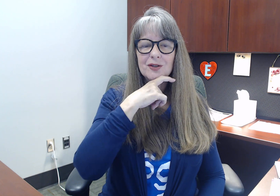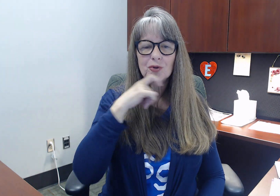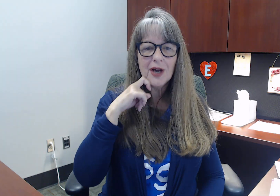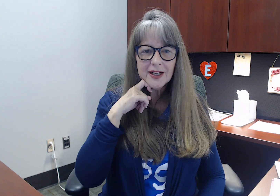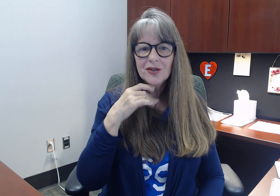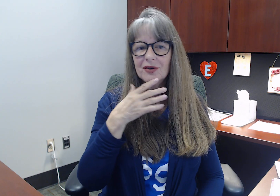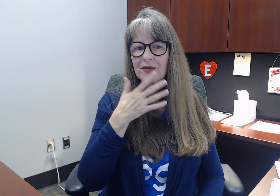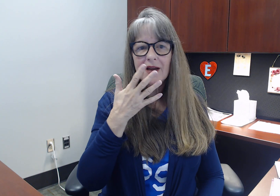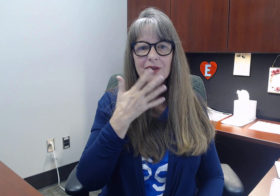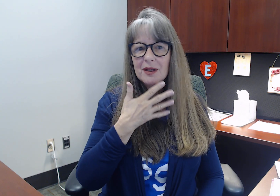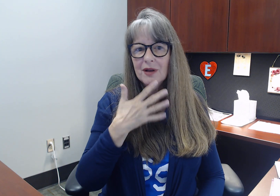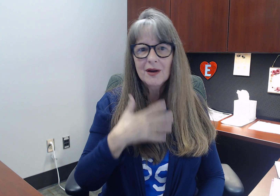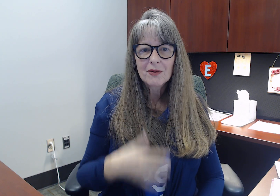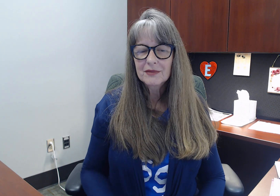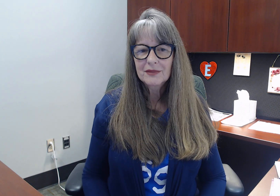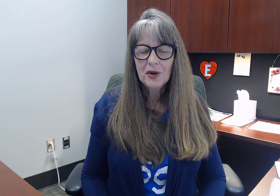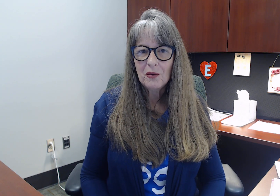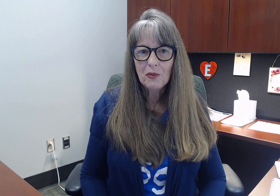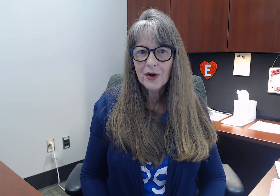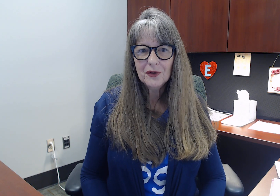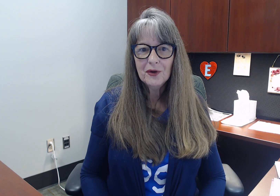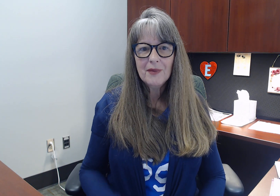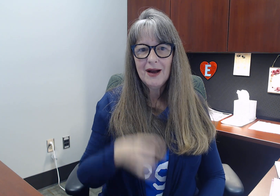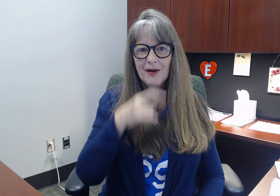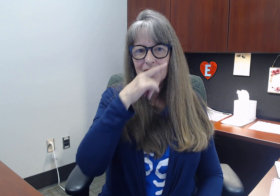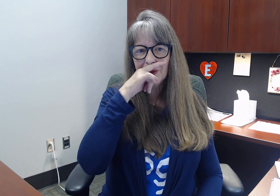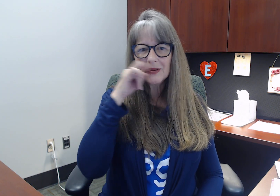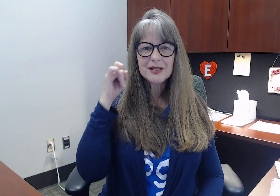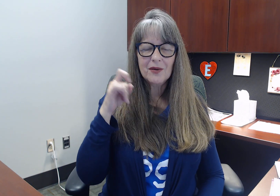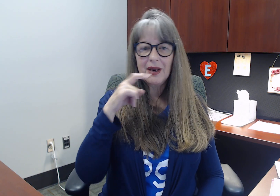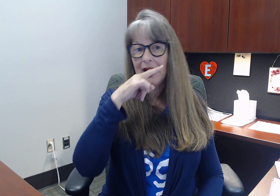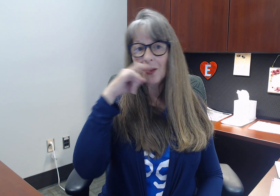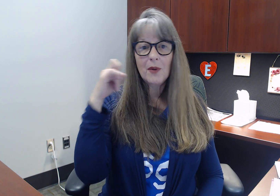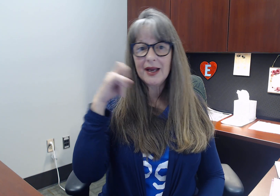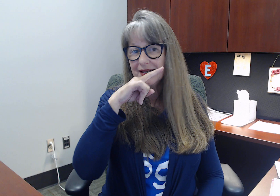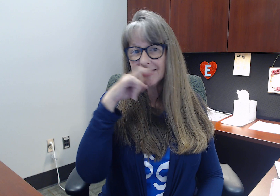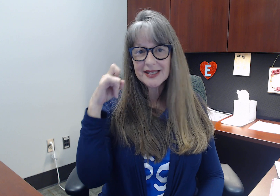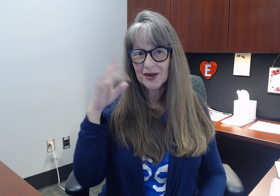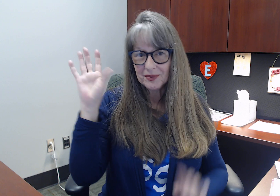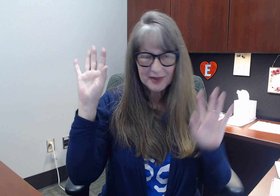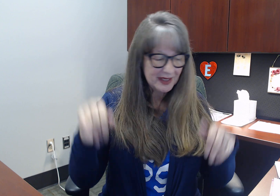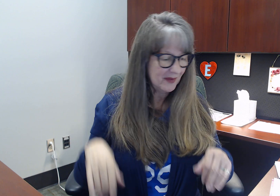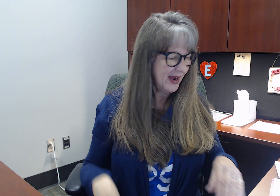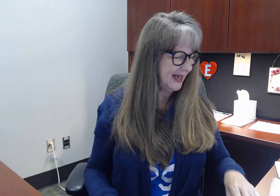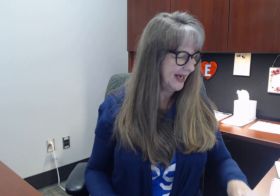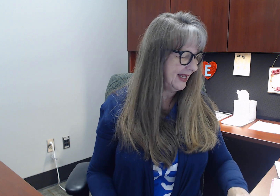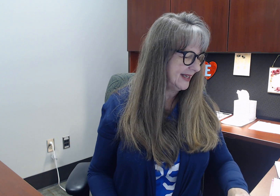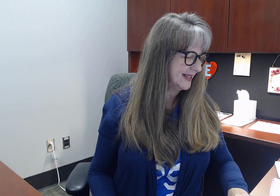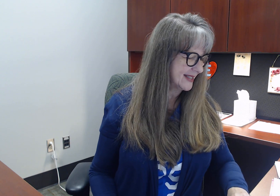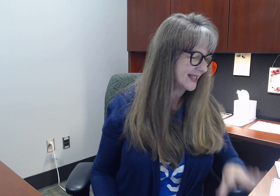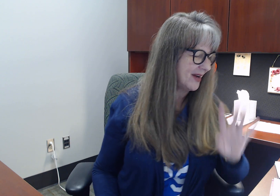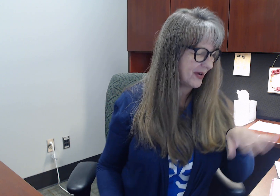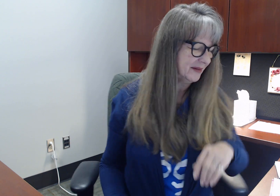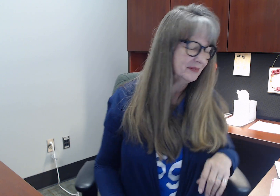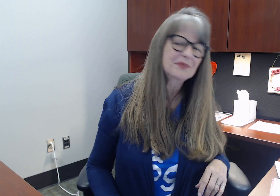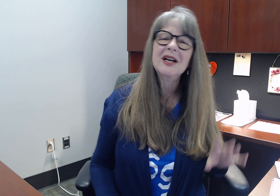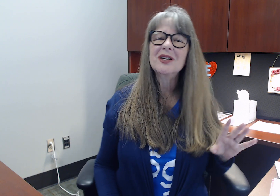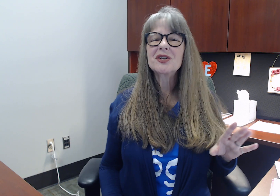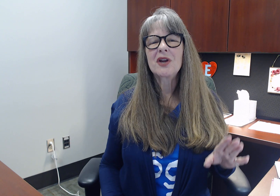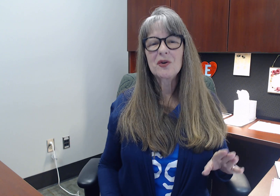drying, you don't even have any, water in your mouth. So, and I don't know why ugly's there, but anyway, yes. Okay. So here we go